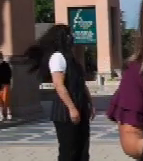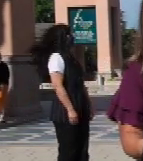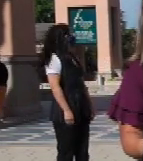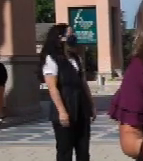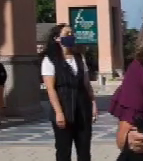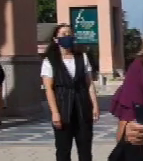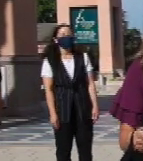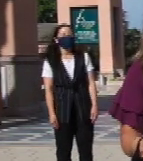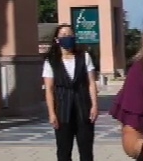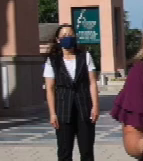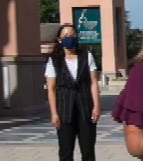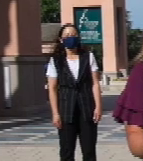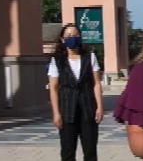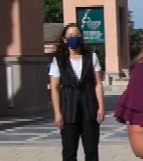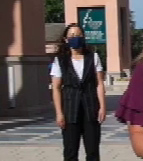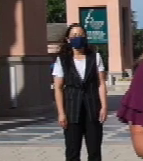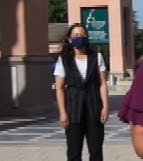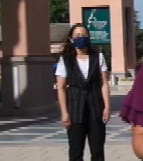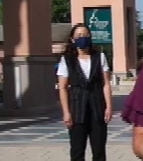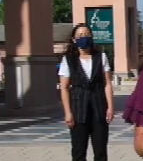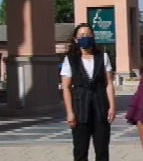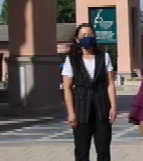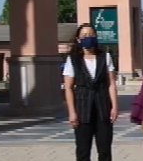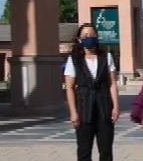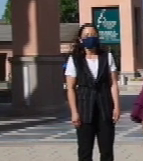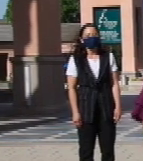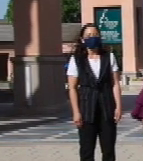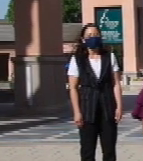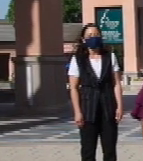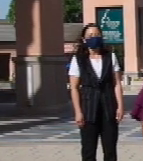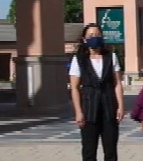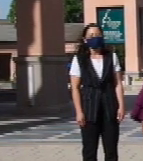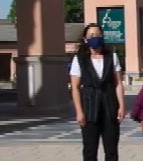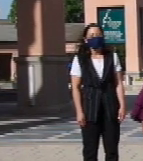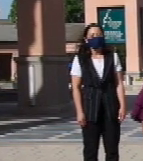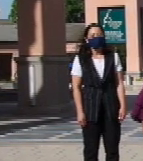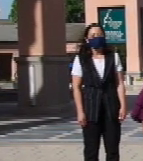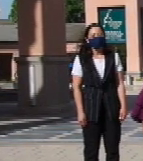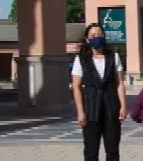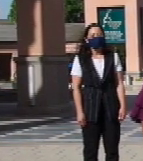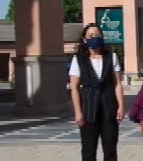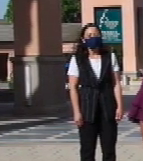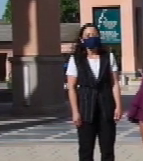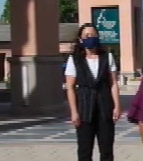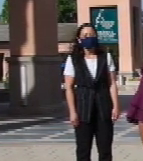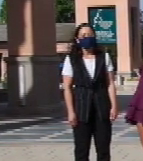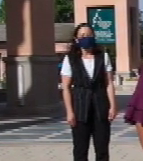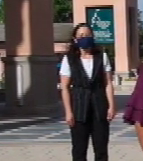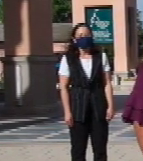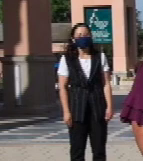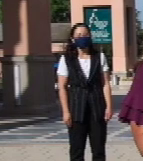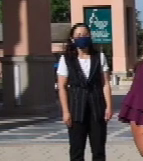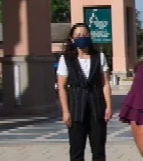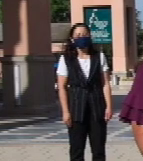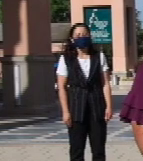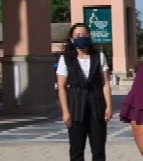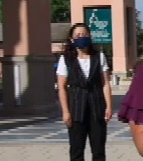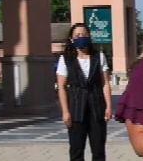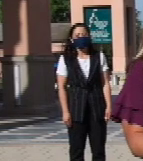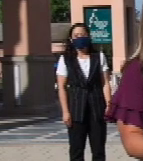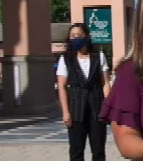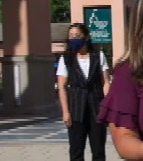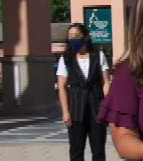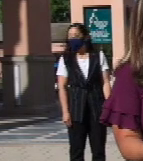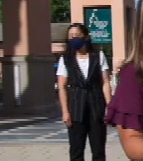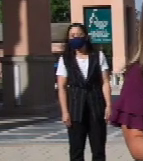every June as well with the flag raising, so I'd like to read the proclamation. Whereas Mountain View celebrates the history and diversity of